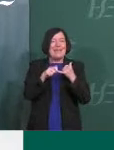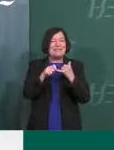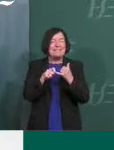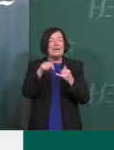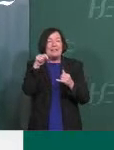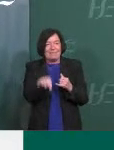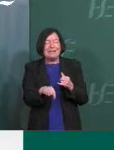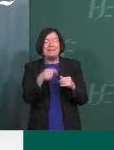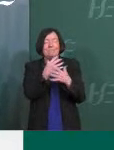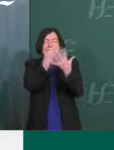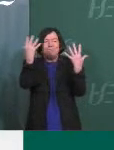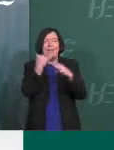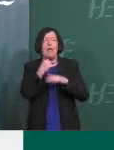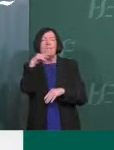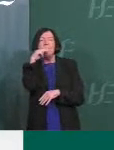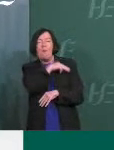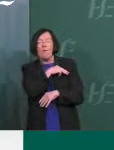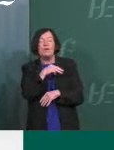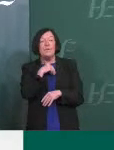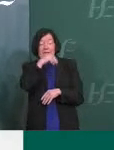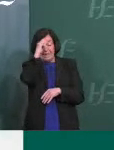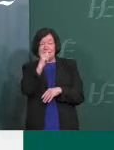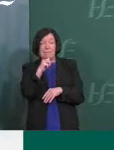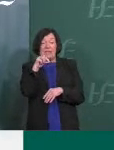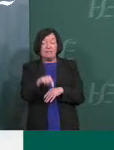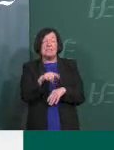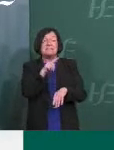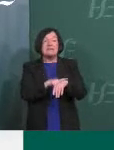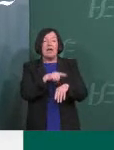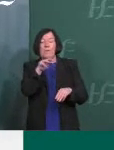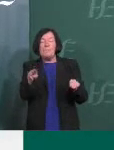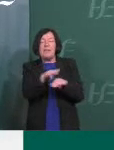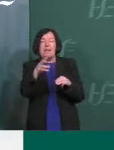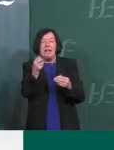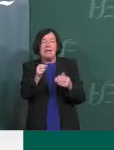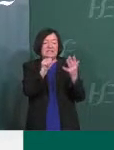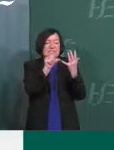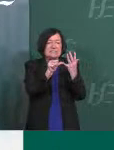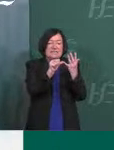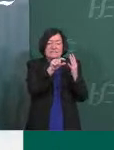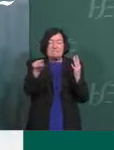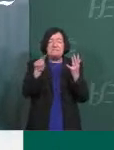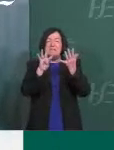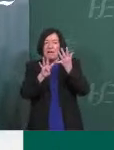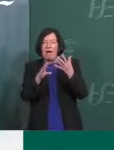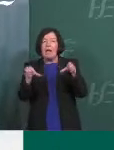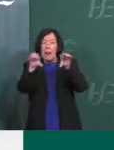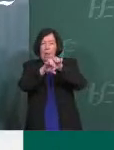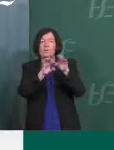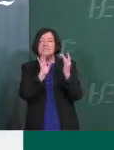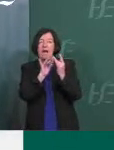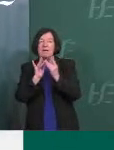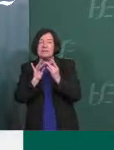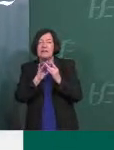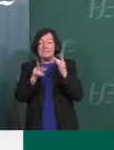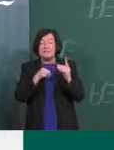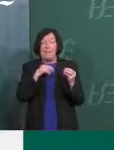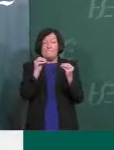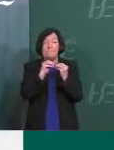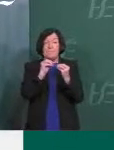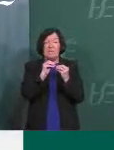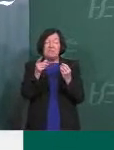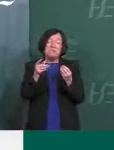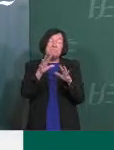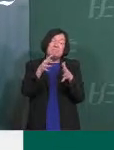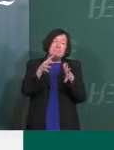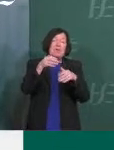That's particularly important. We do expect at this point people to have 6 to 9 close contacts. And as I just said, it's kind of